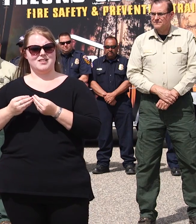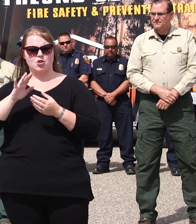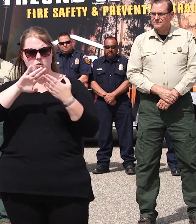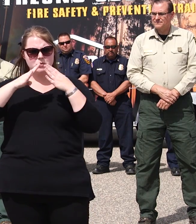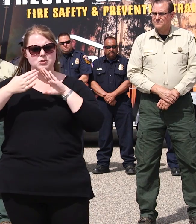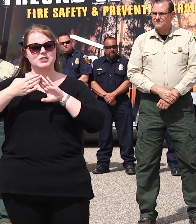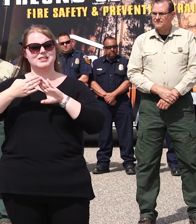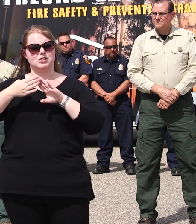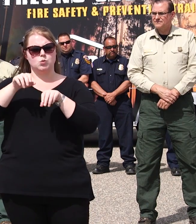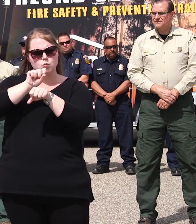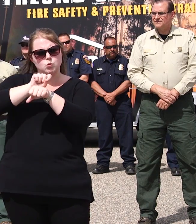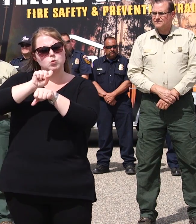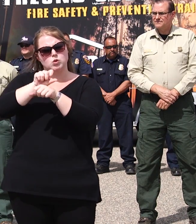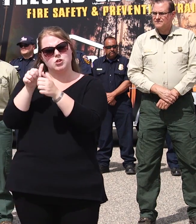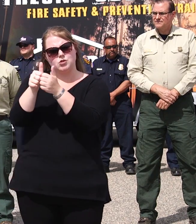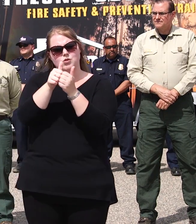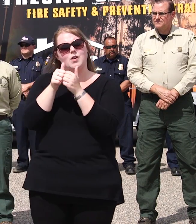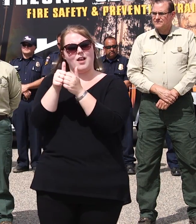the things that